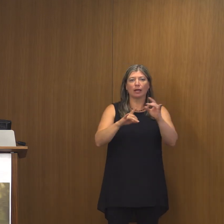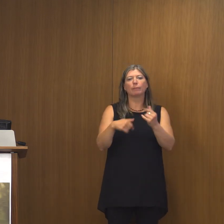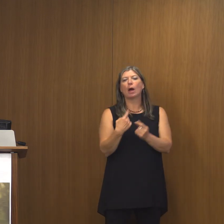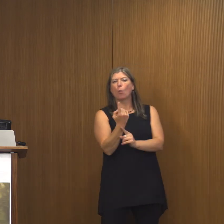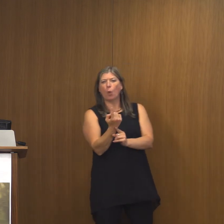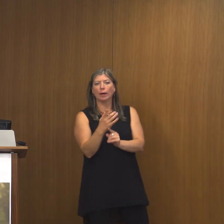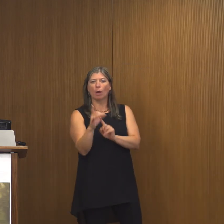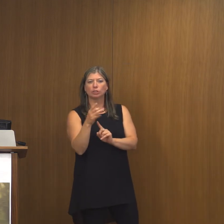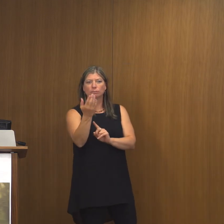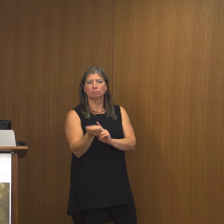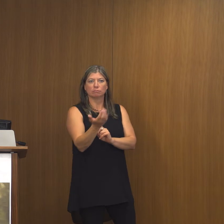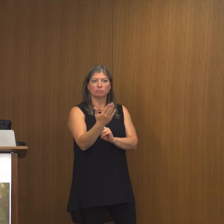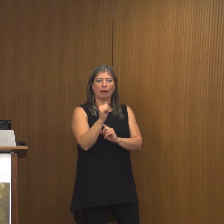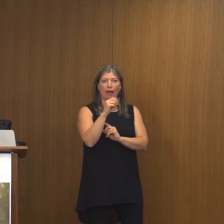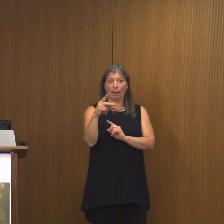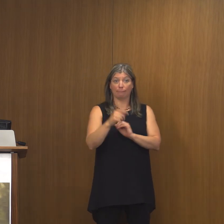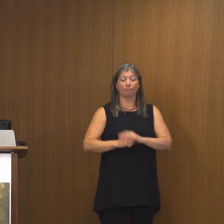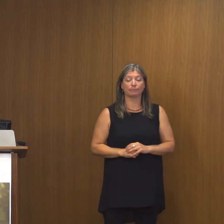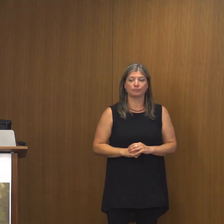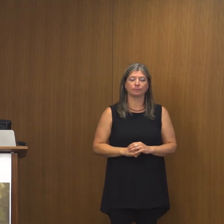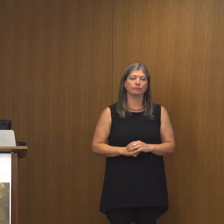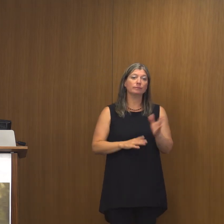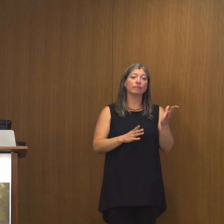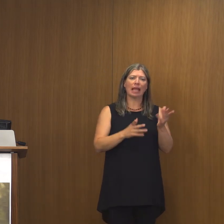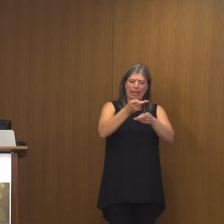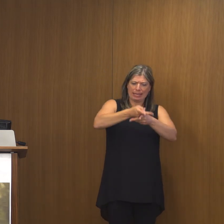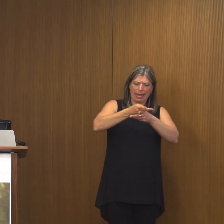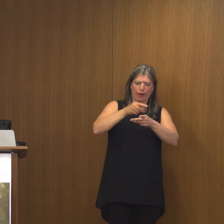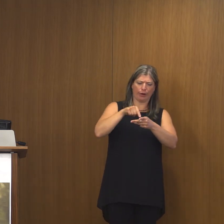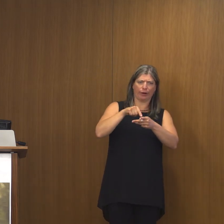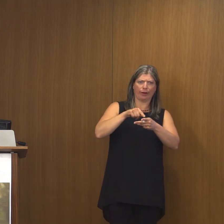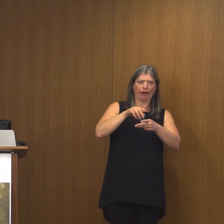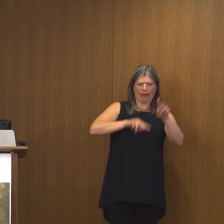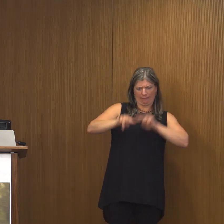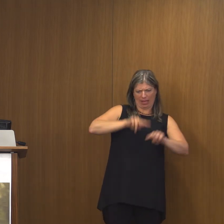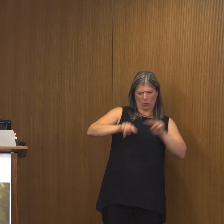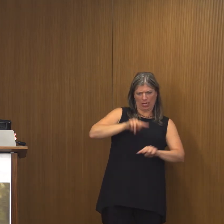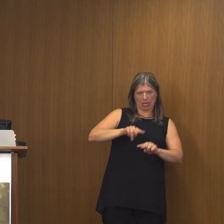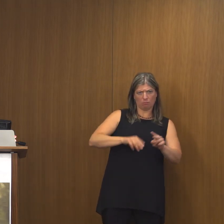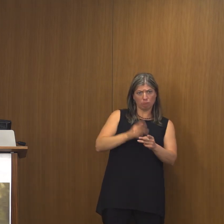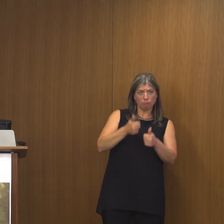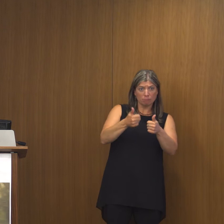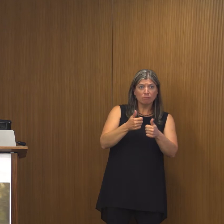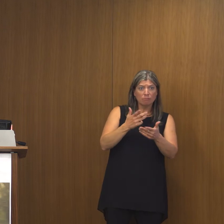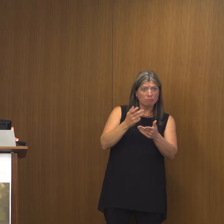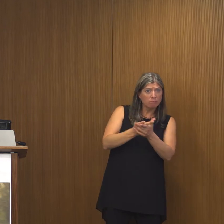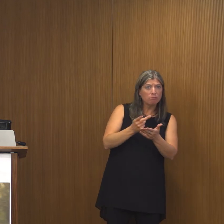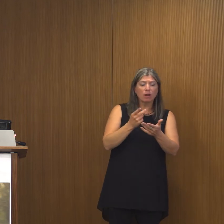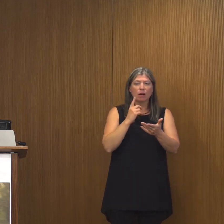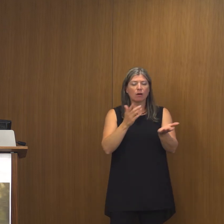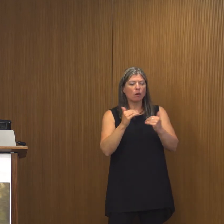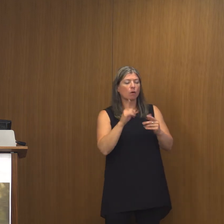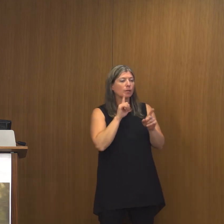sure. Evaluating care, integrating NGOs and BPOs across disability groups, so